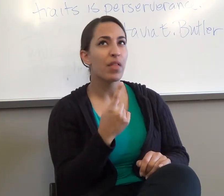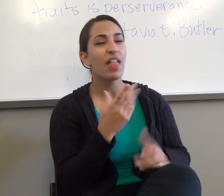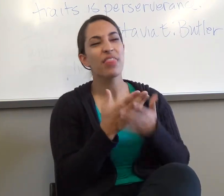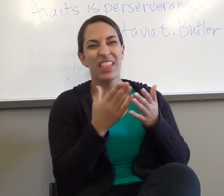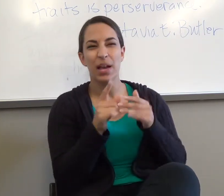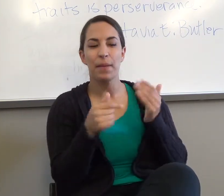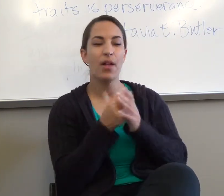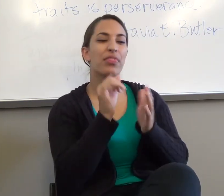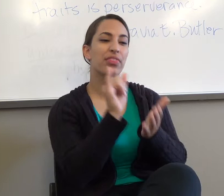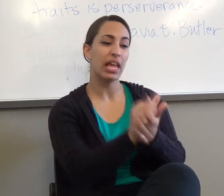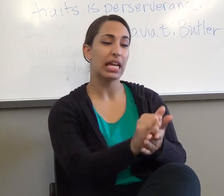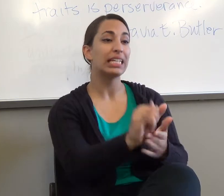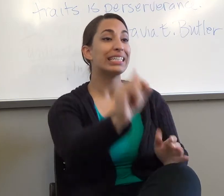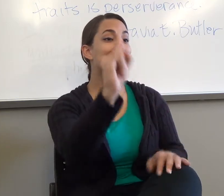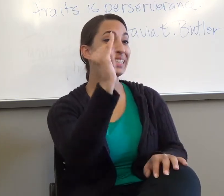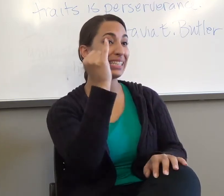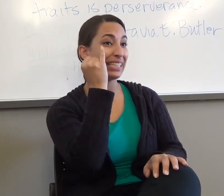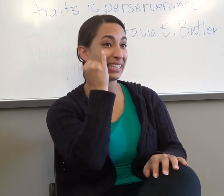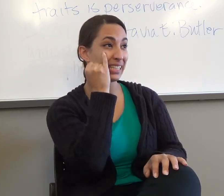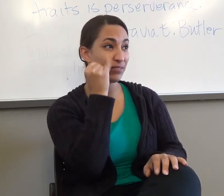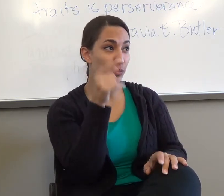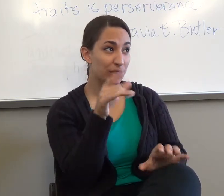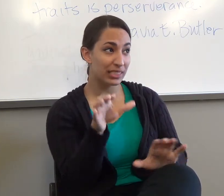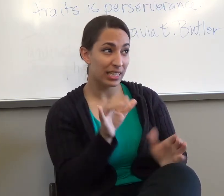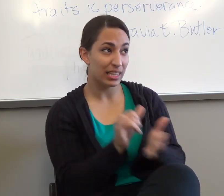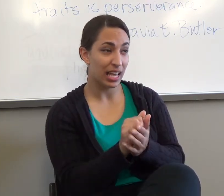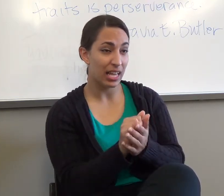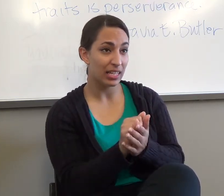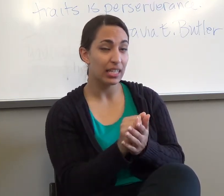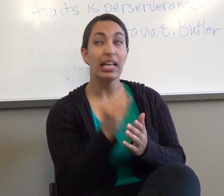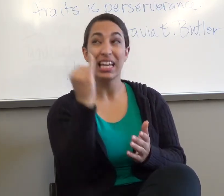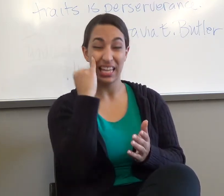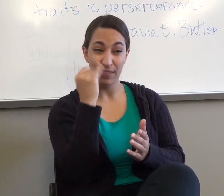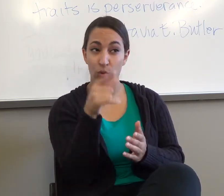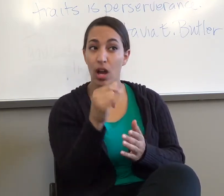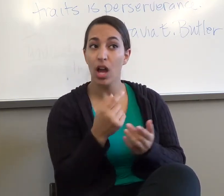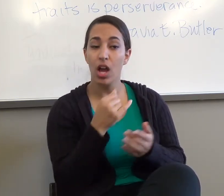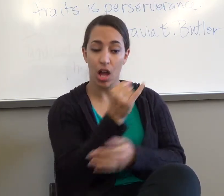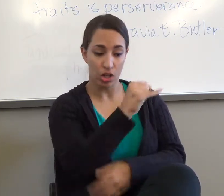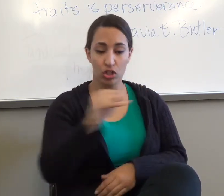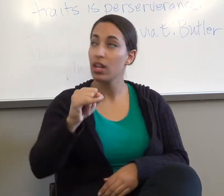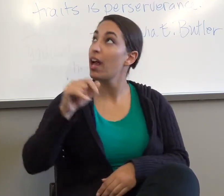If you did that, if you underlined it all this part,